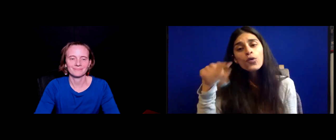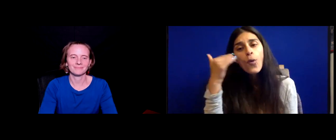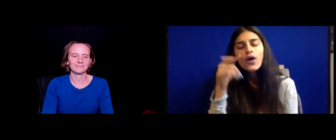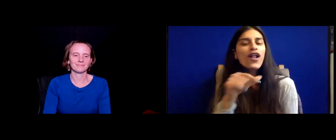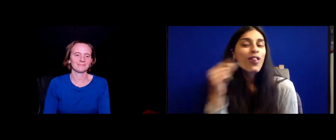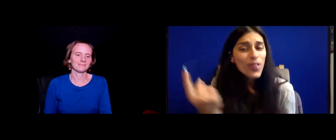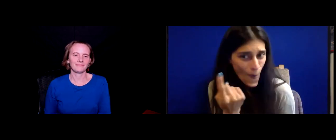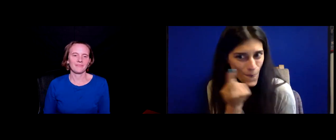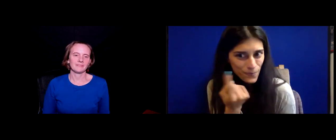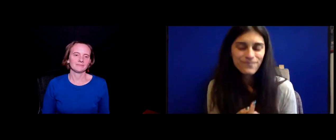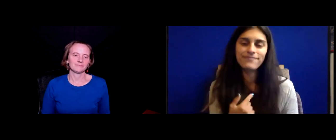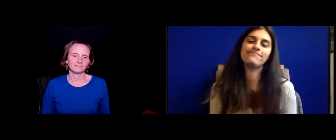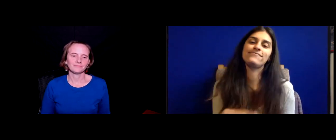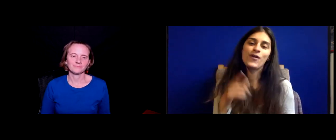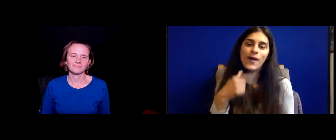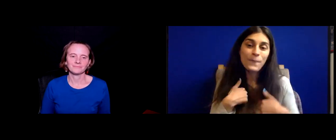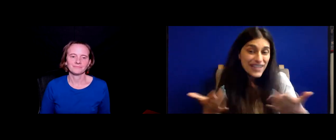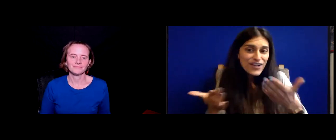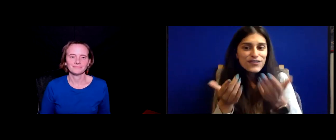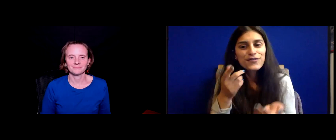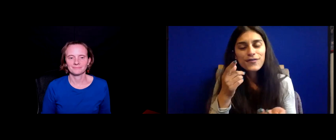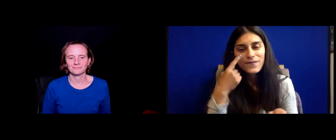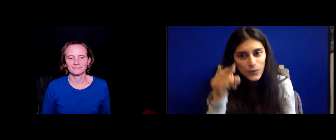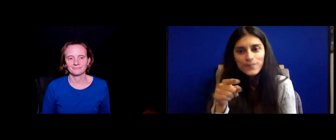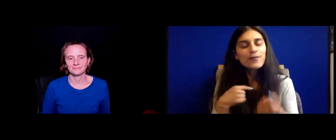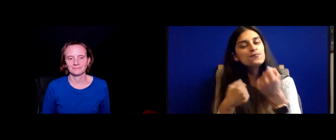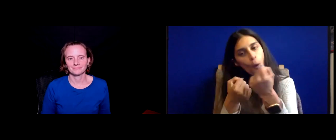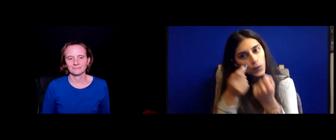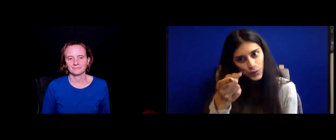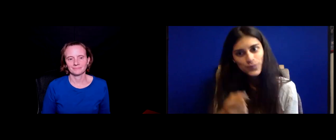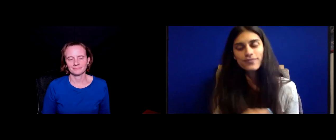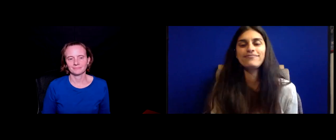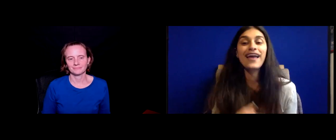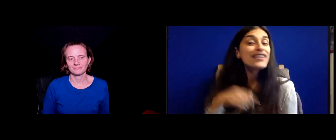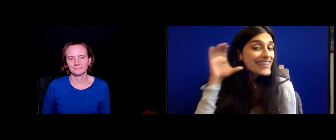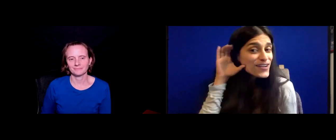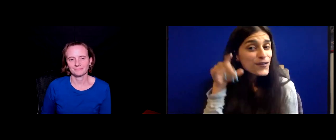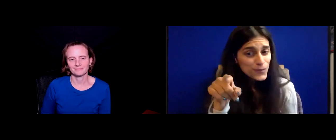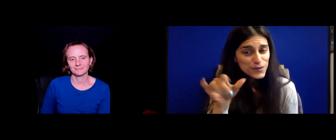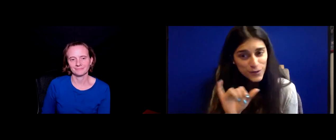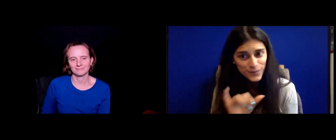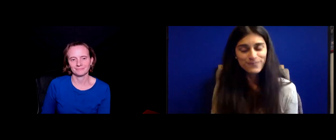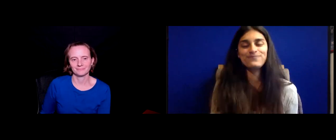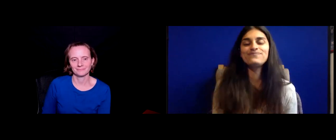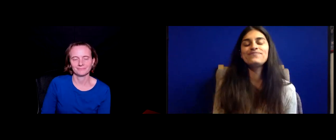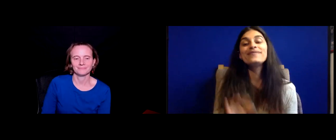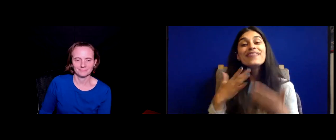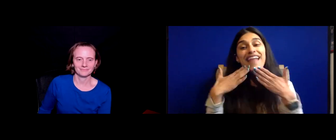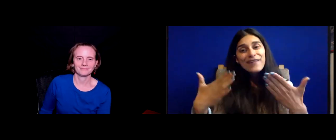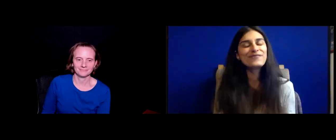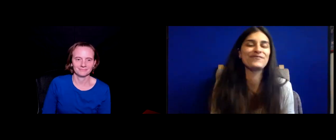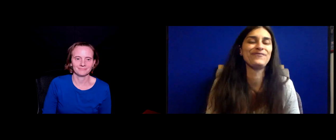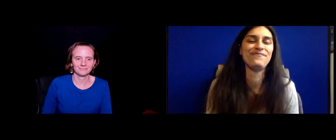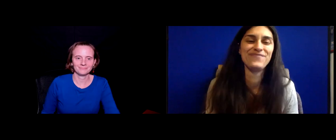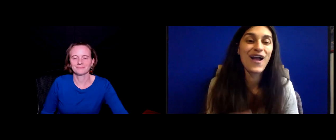learn that they can get through something as well and that they're not alone. So I'm here for you. I'm here to support you. I'm here to listen